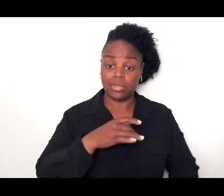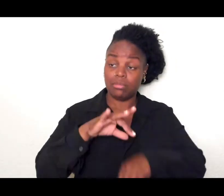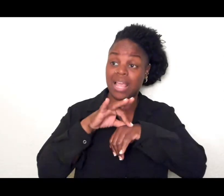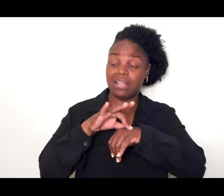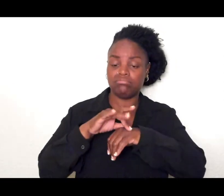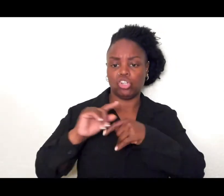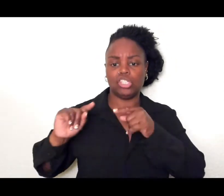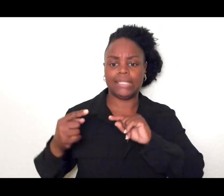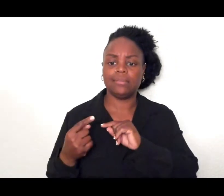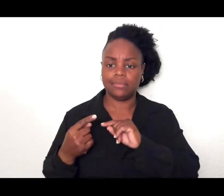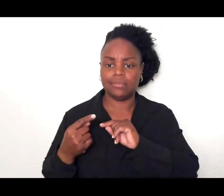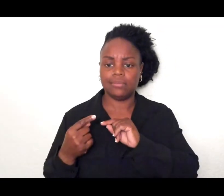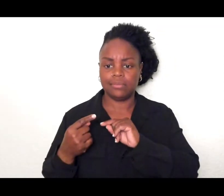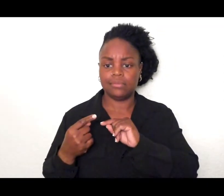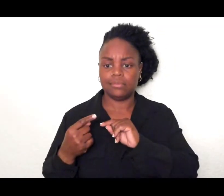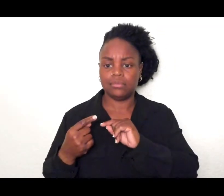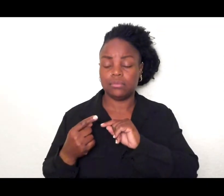live.